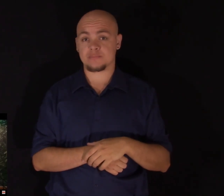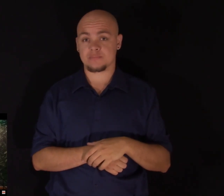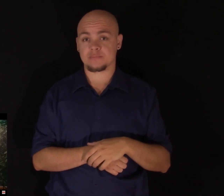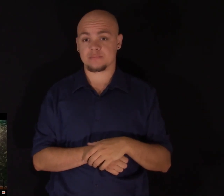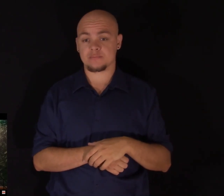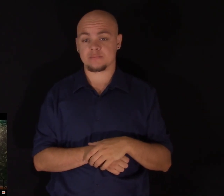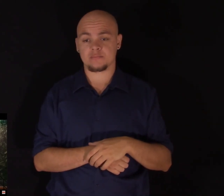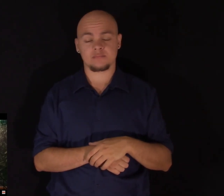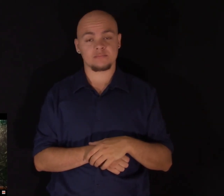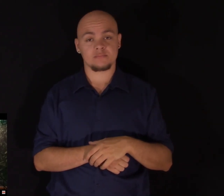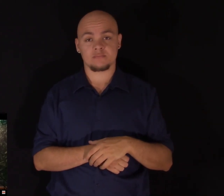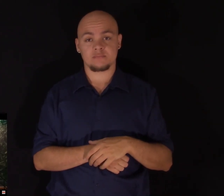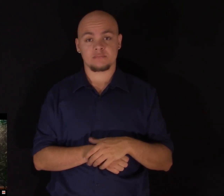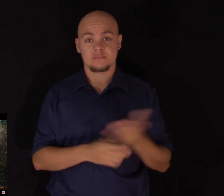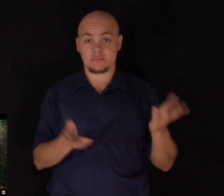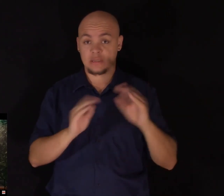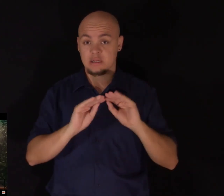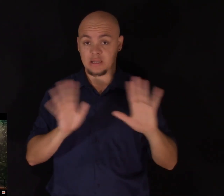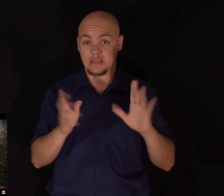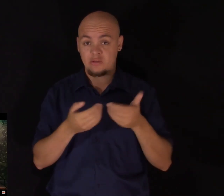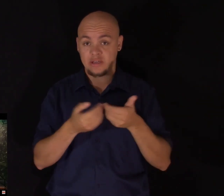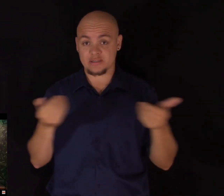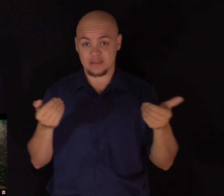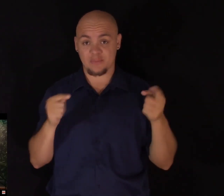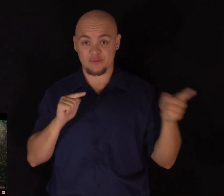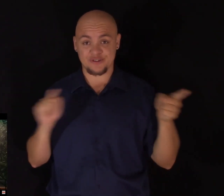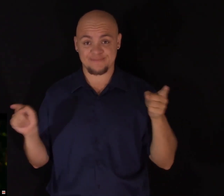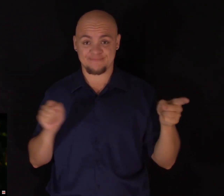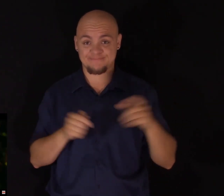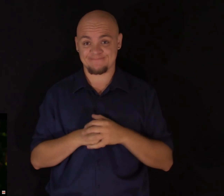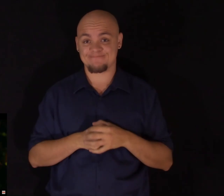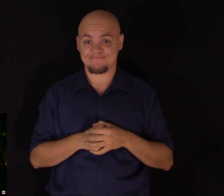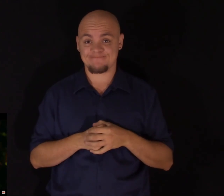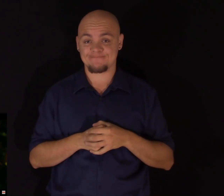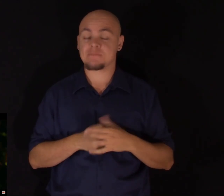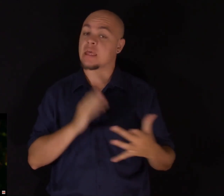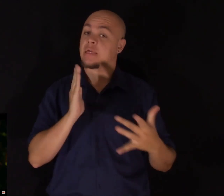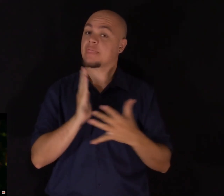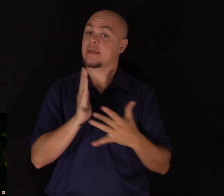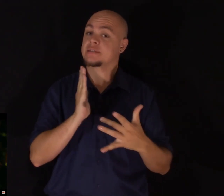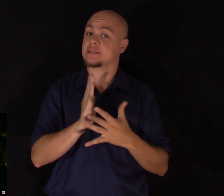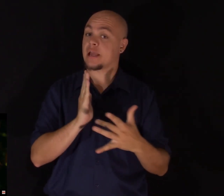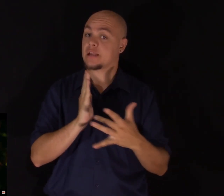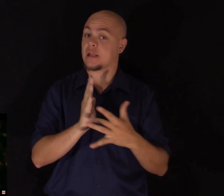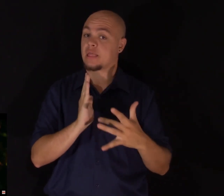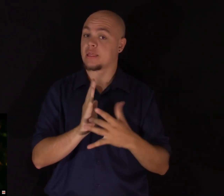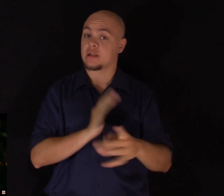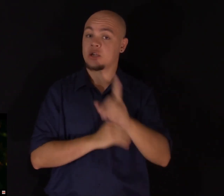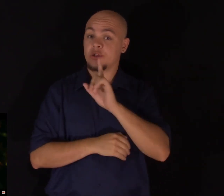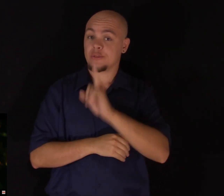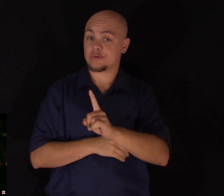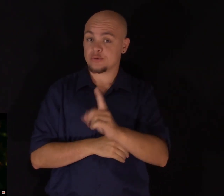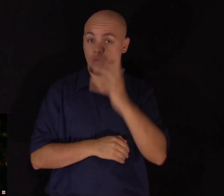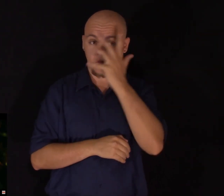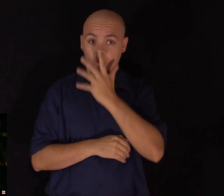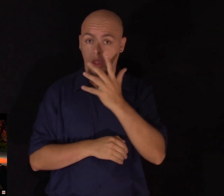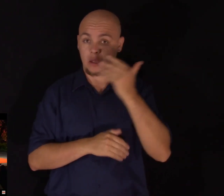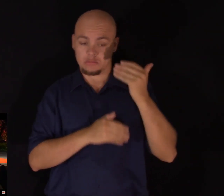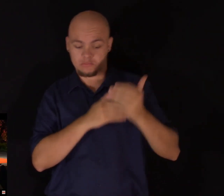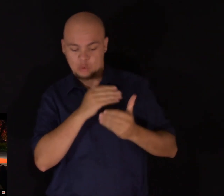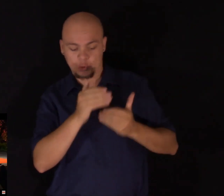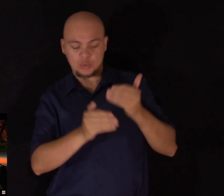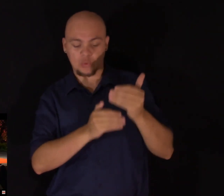Okay, there's no doubting the veracity of those emotions. Now, the technology around what the truth looks like is progressing